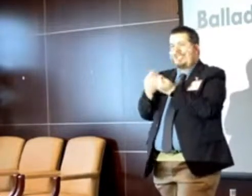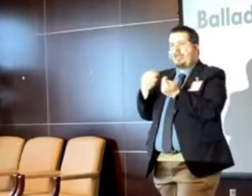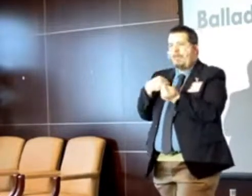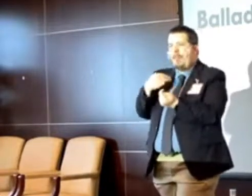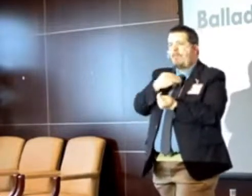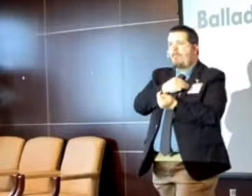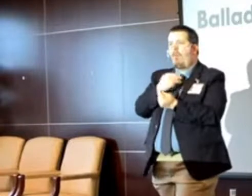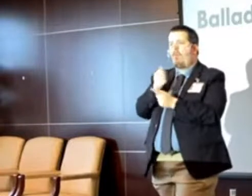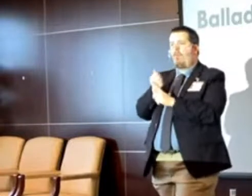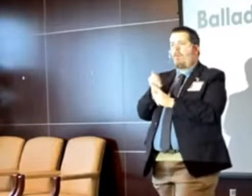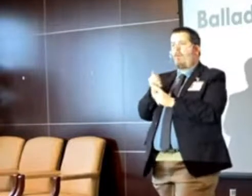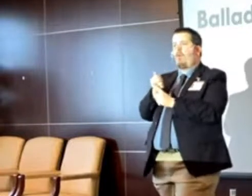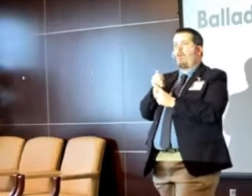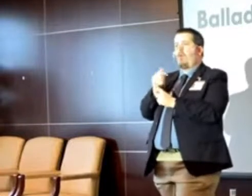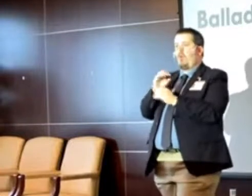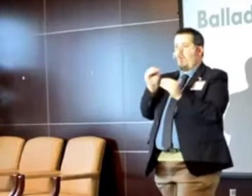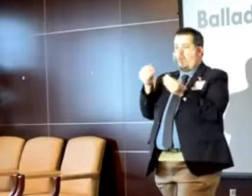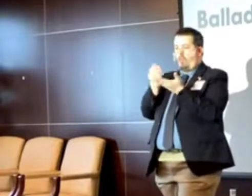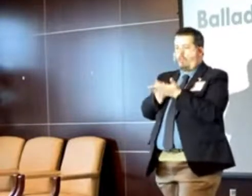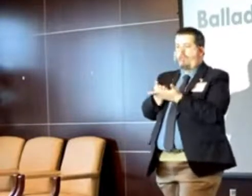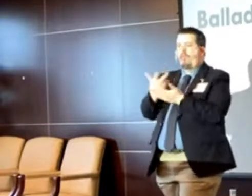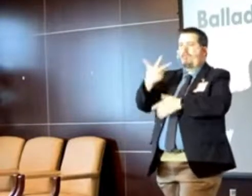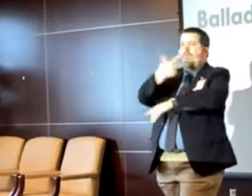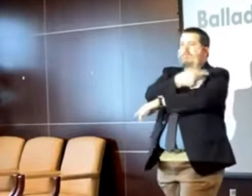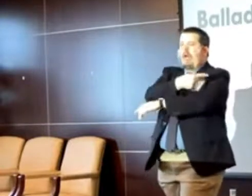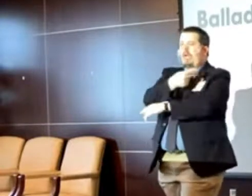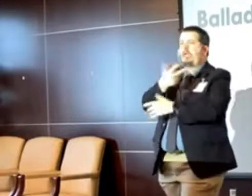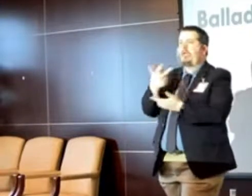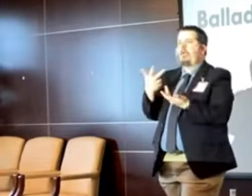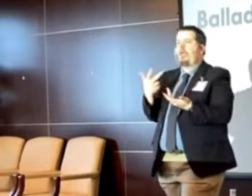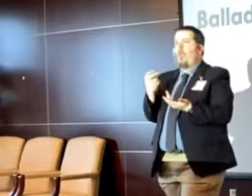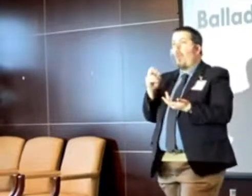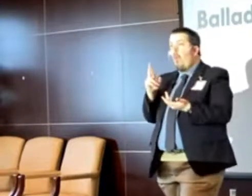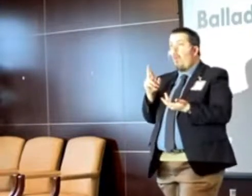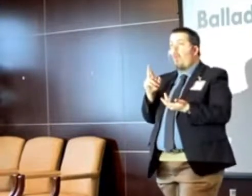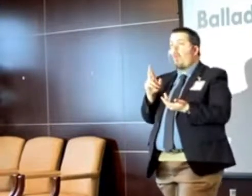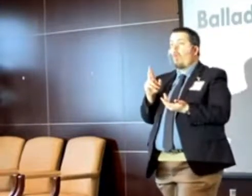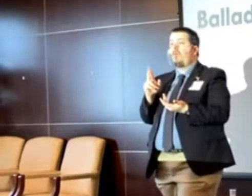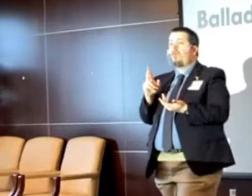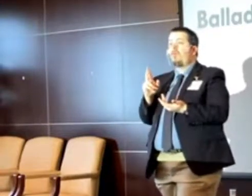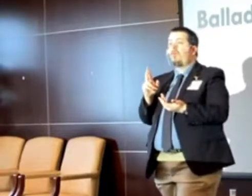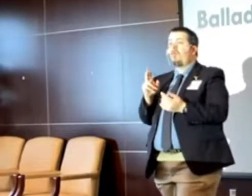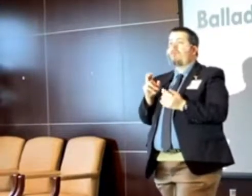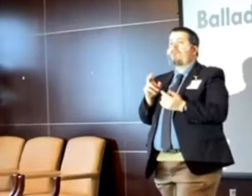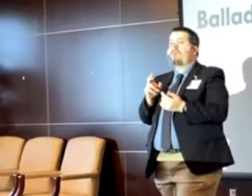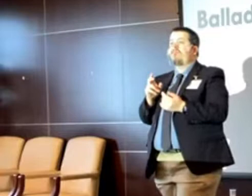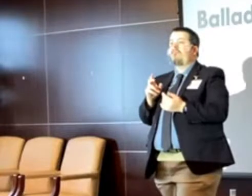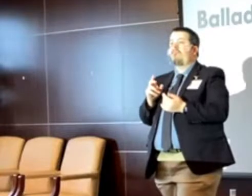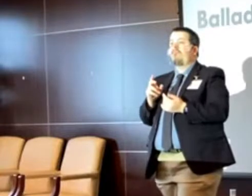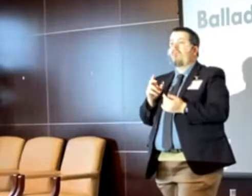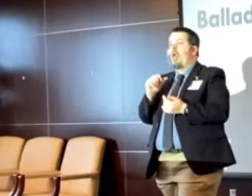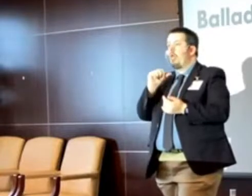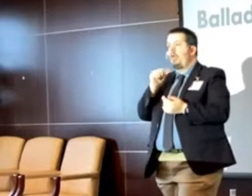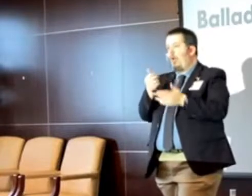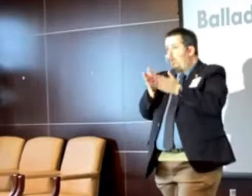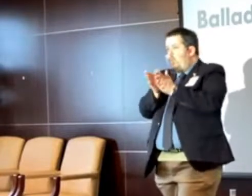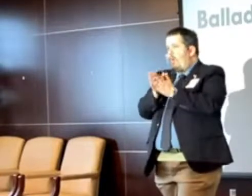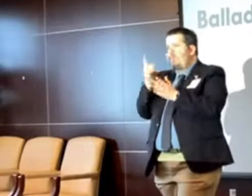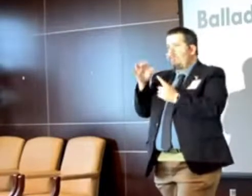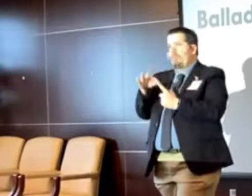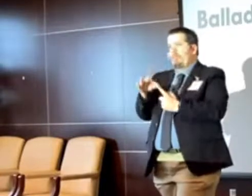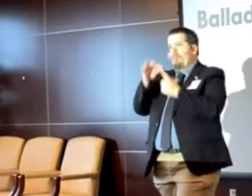whom we have no documentation that they've been vaccinated or that they've requested an